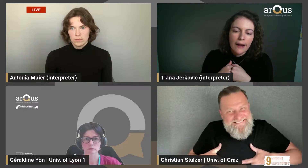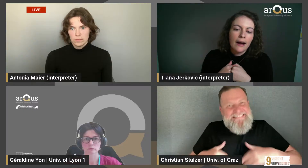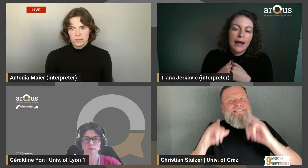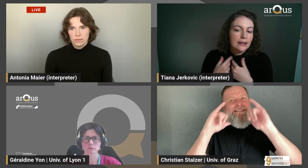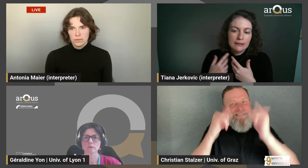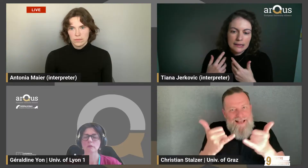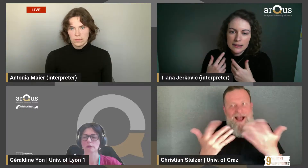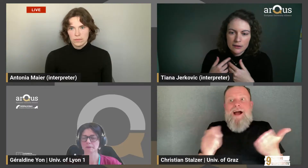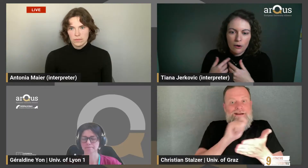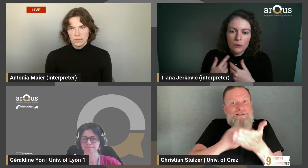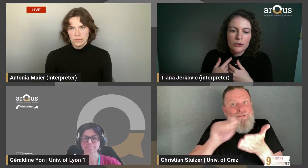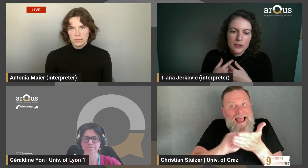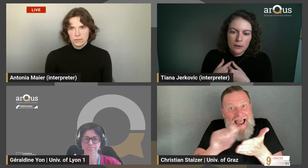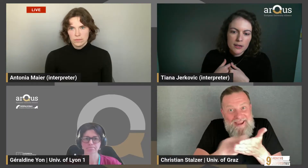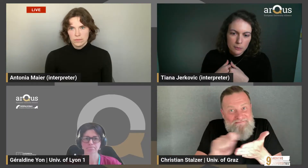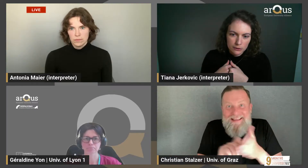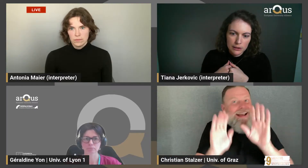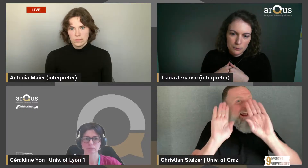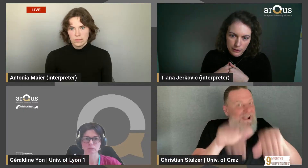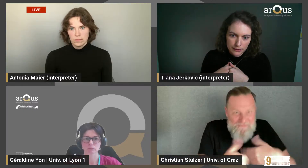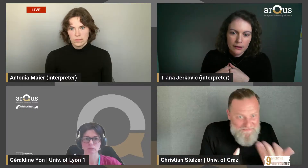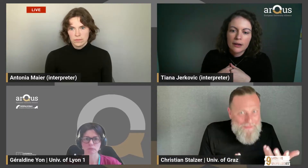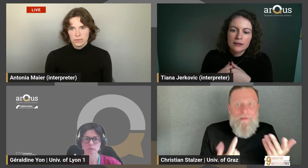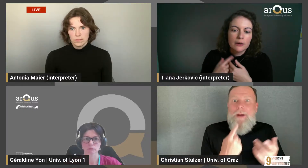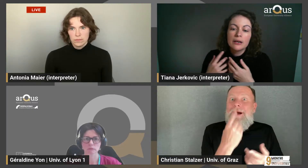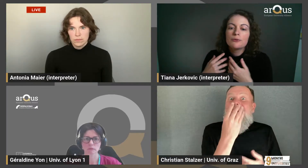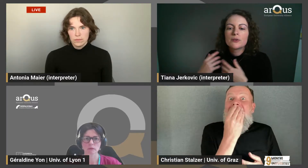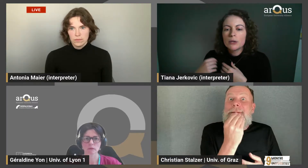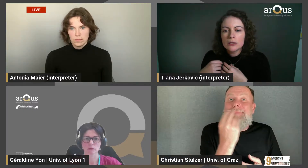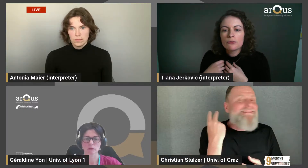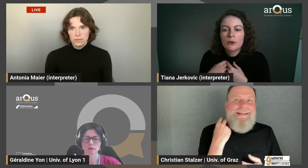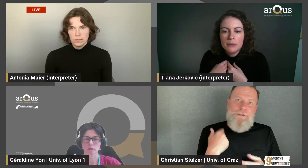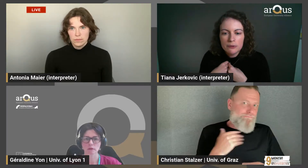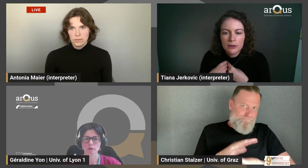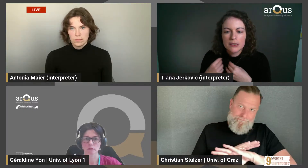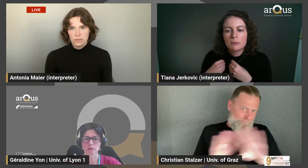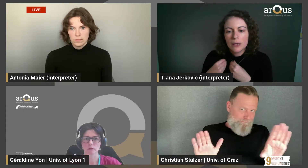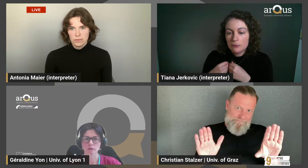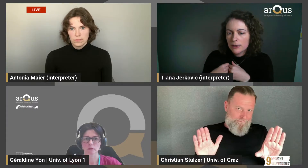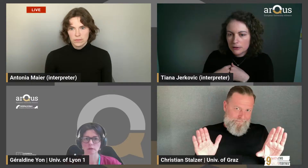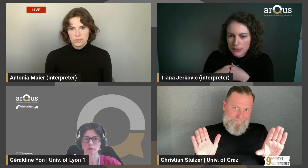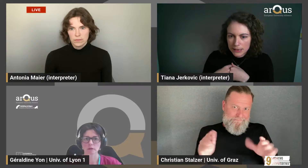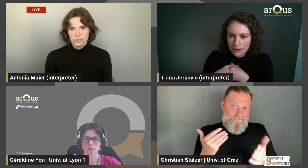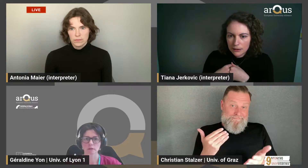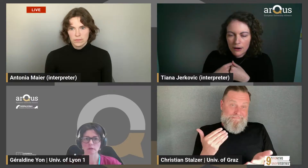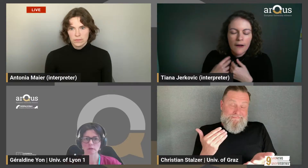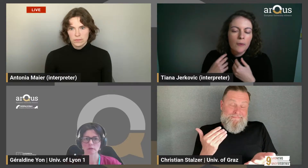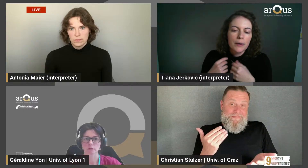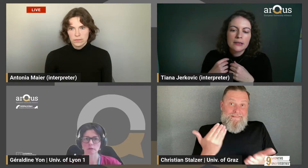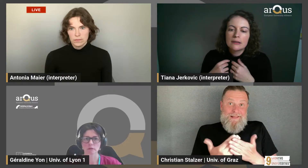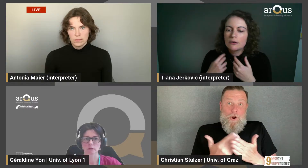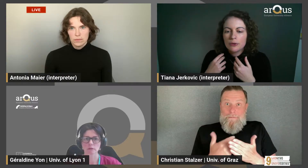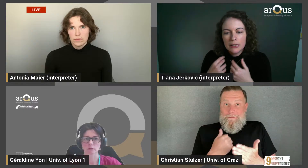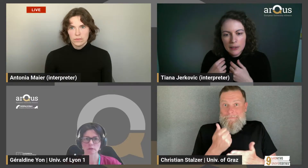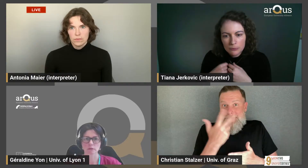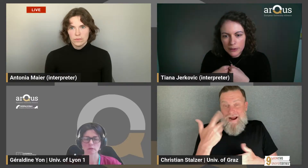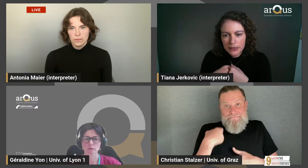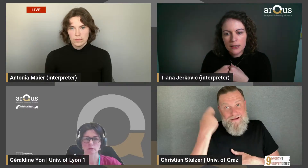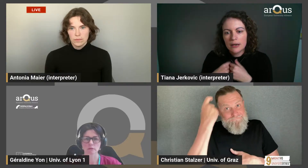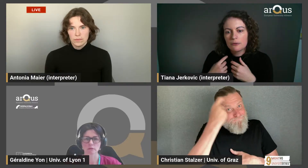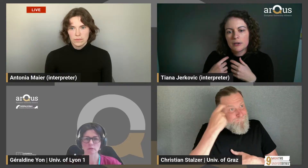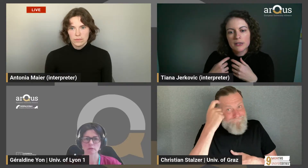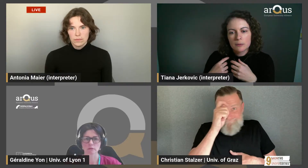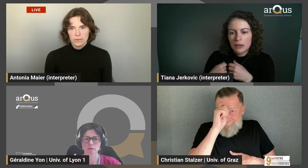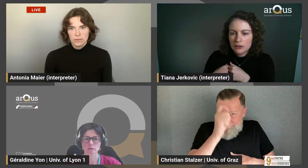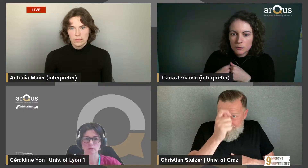German, and these are almost impossible to lip read. So if it's written for me, for example, I would understand it, but in lip